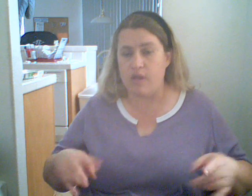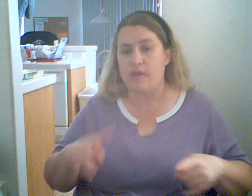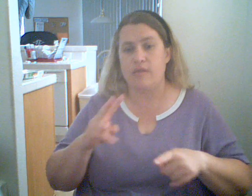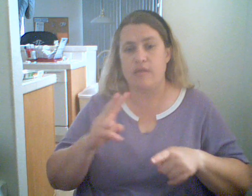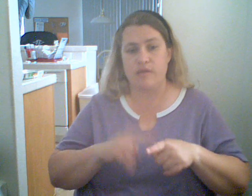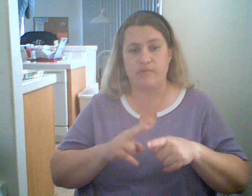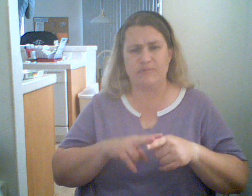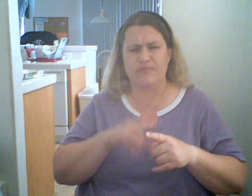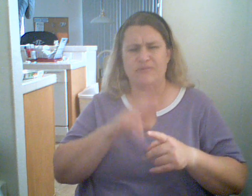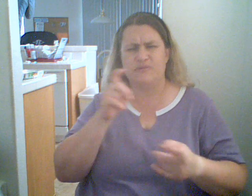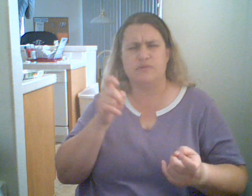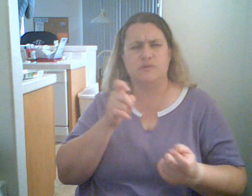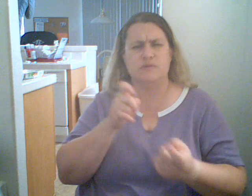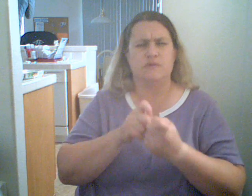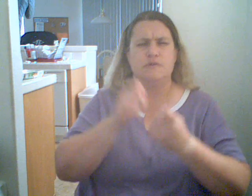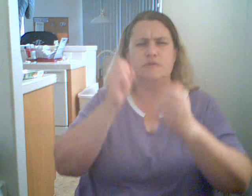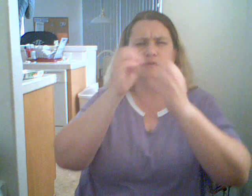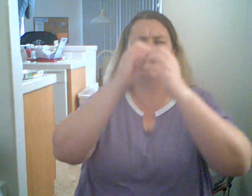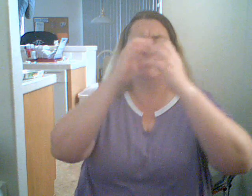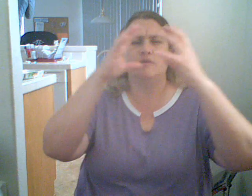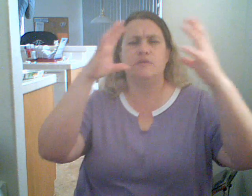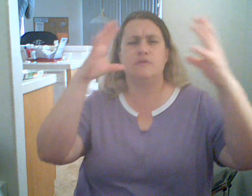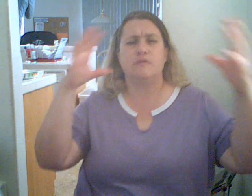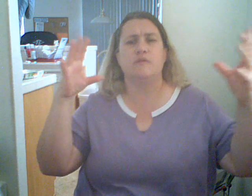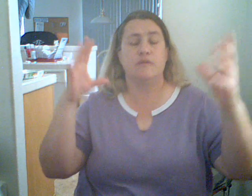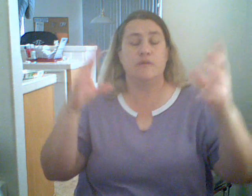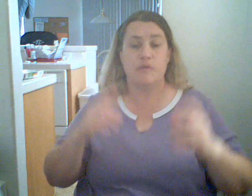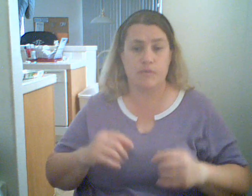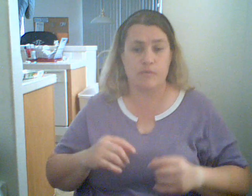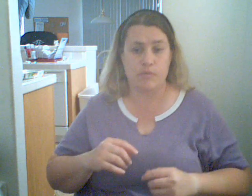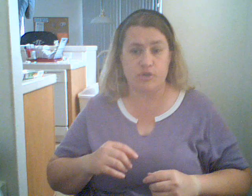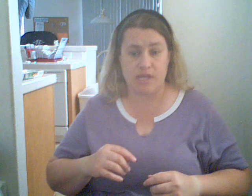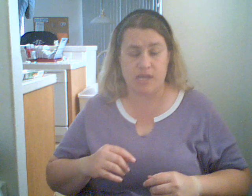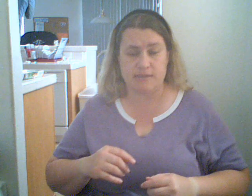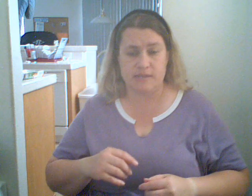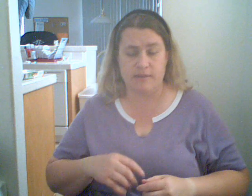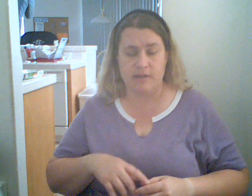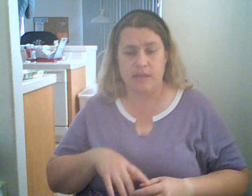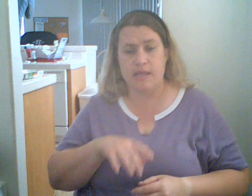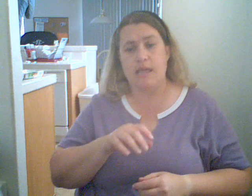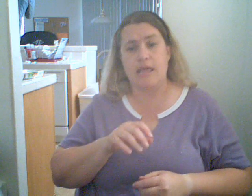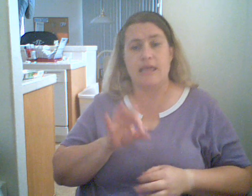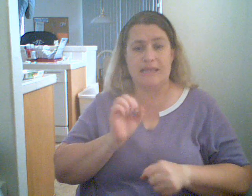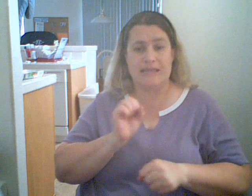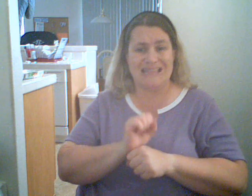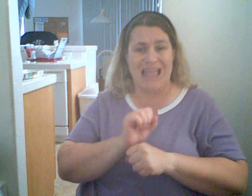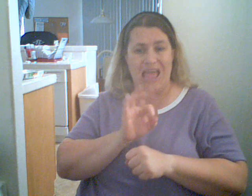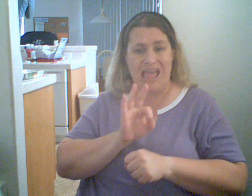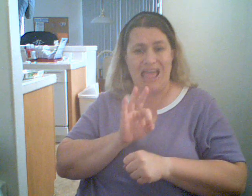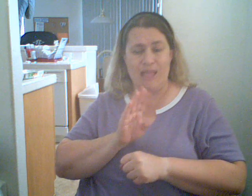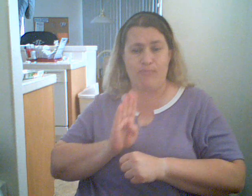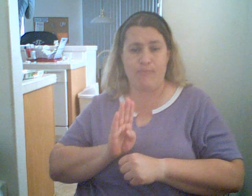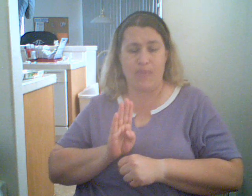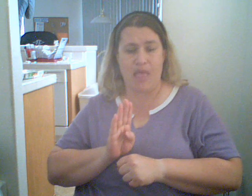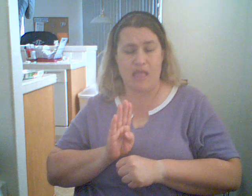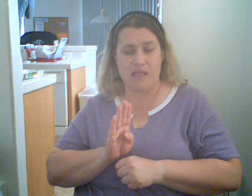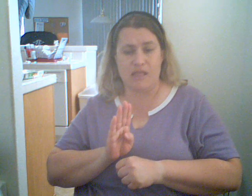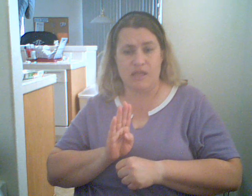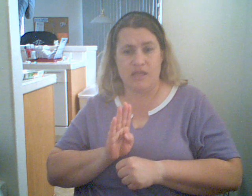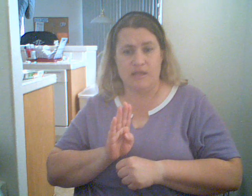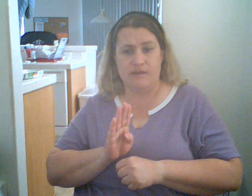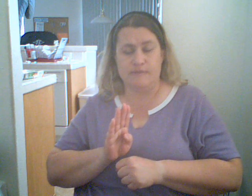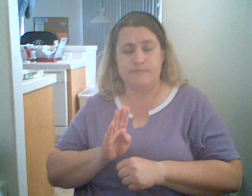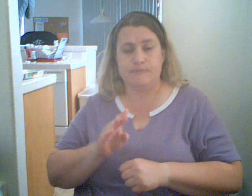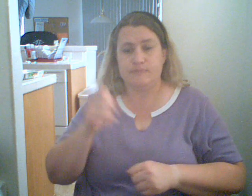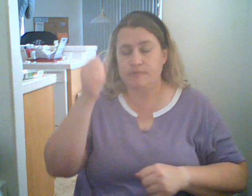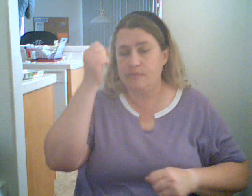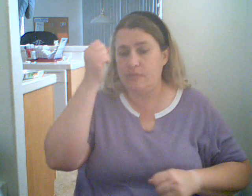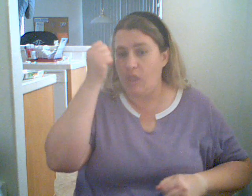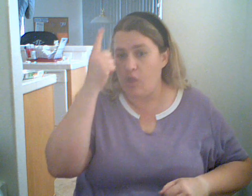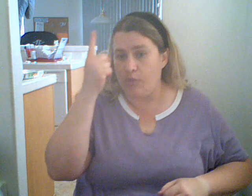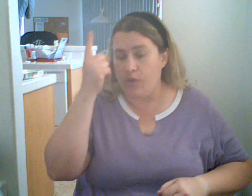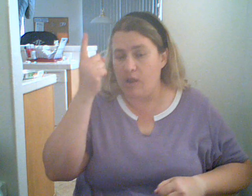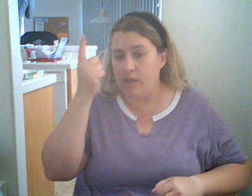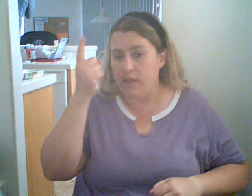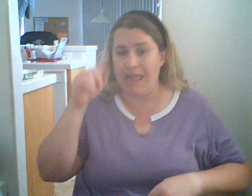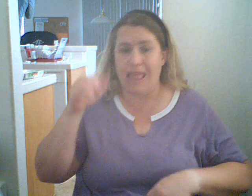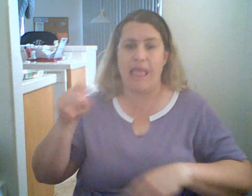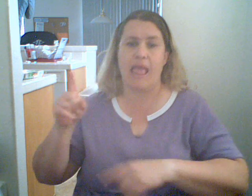precisely. Alright, that's 9A. 9B is comprehend ASL proficiently